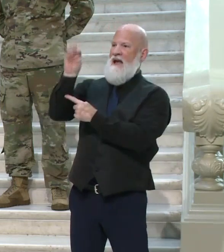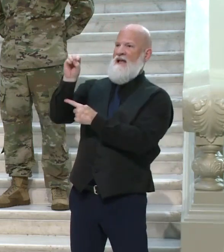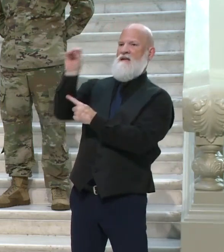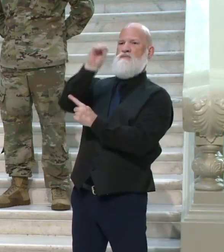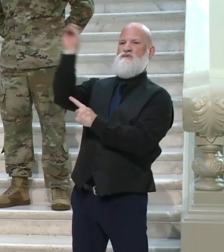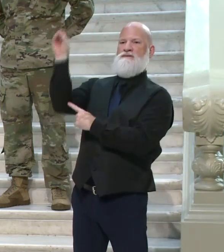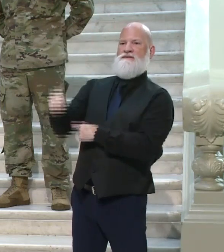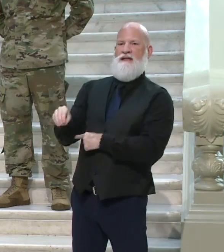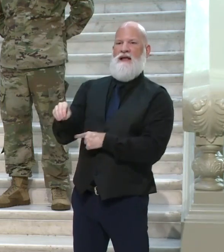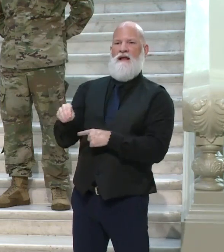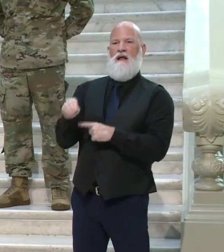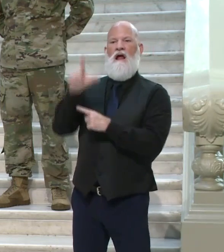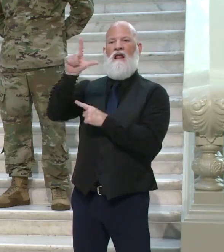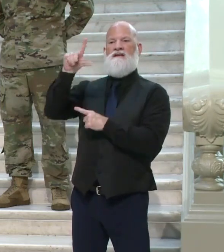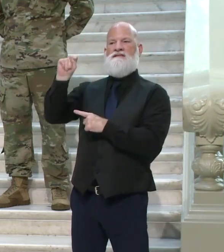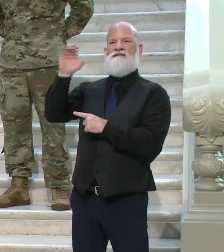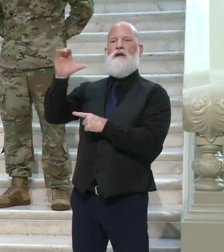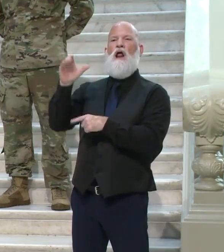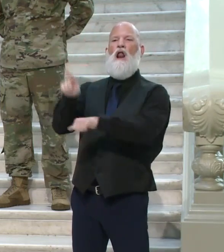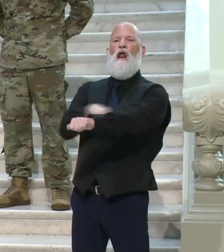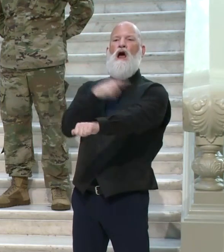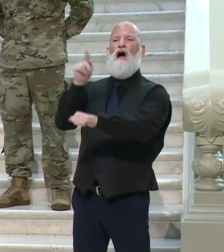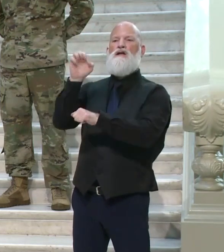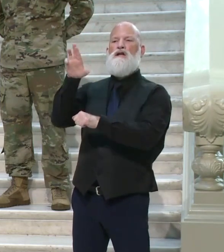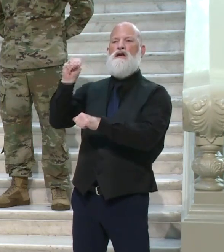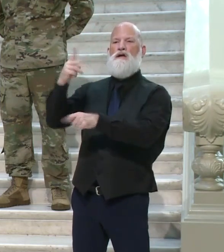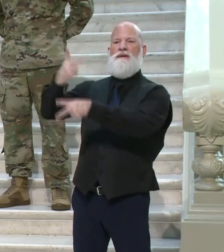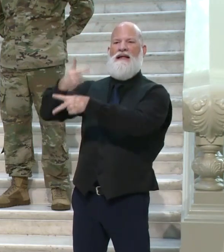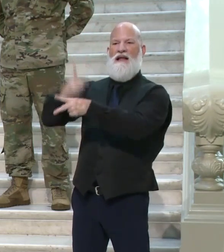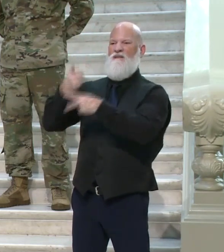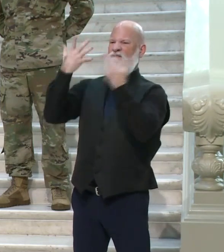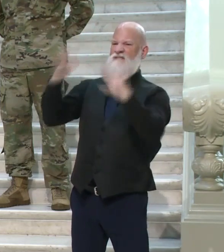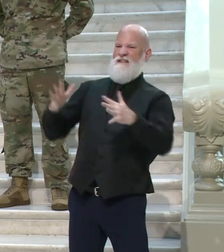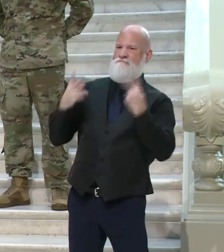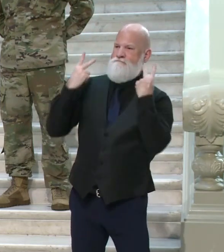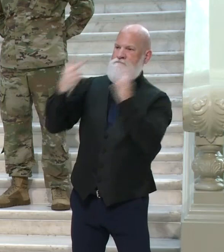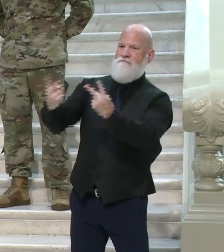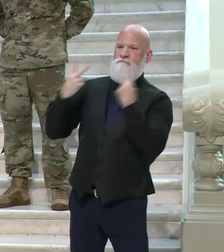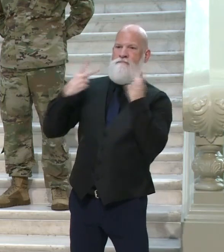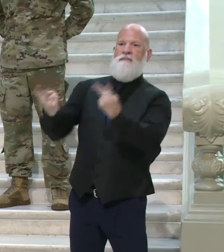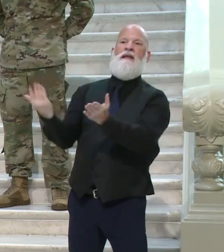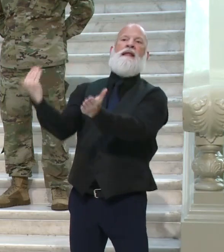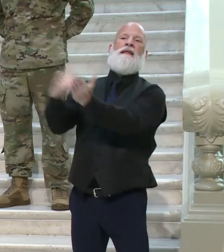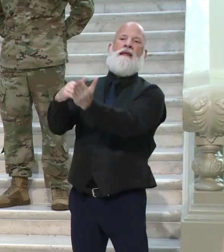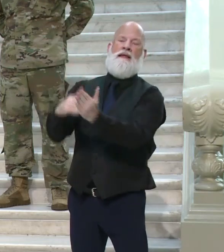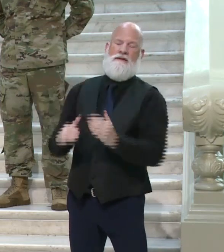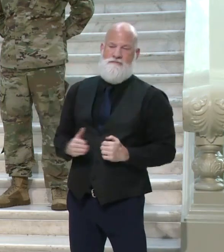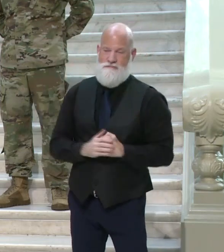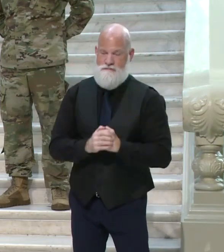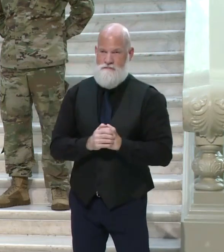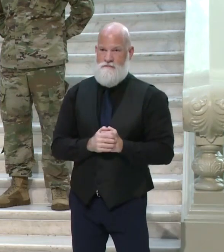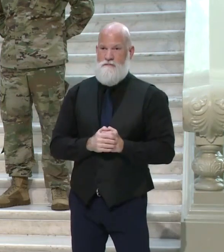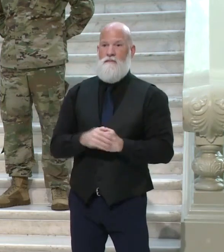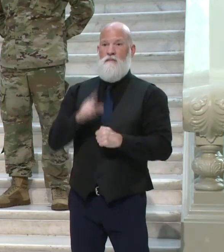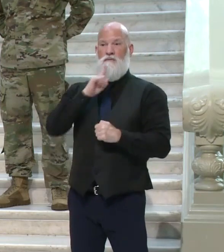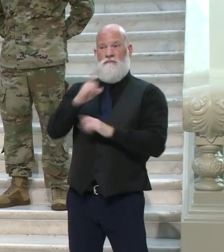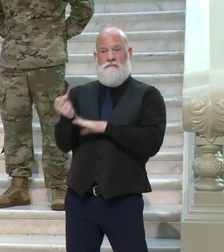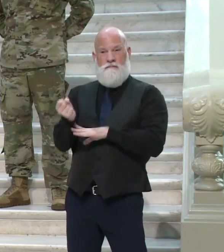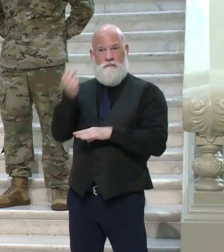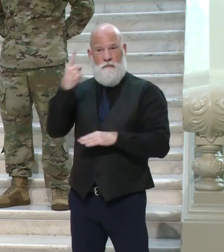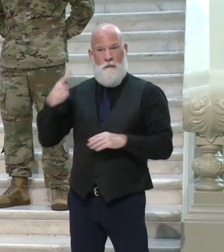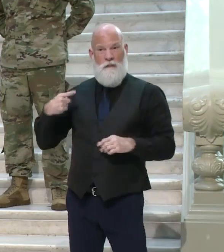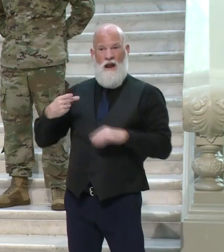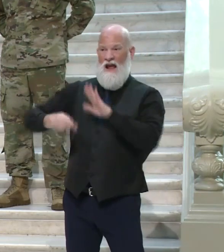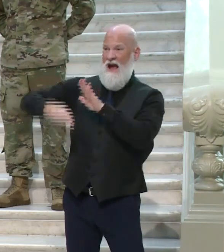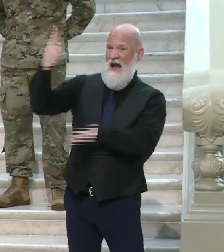received multiple visits. Given the heightened risk of adverse consequences for the medically fragile and elderly,